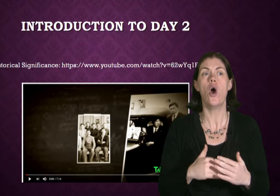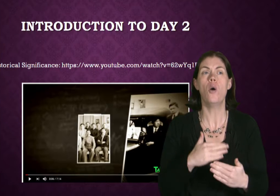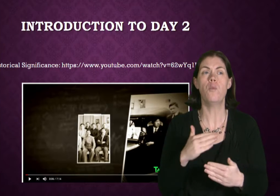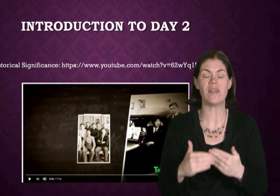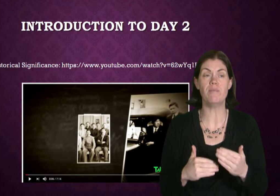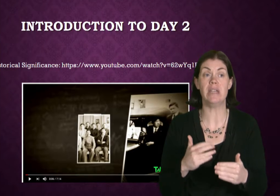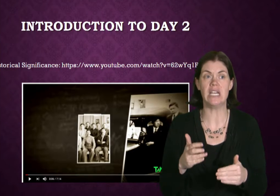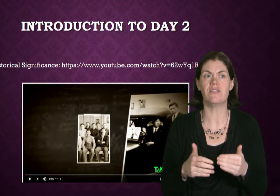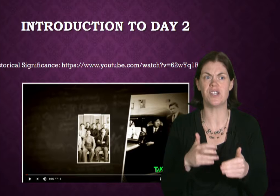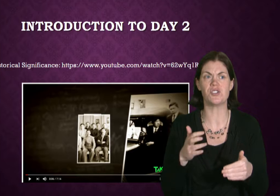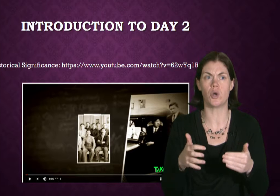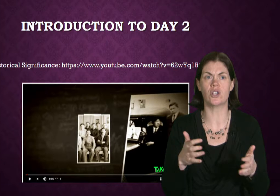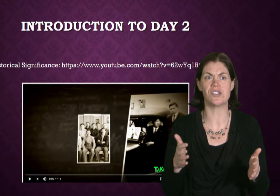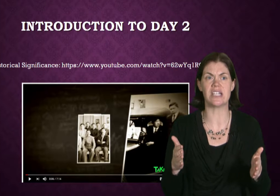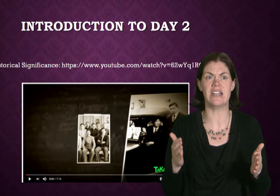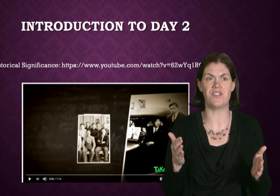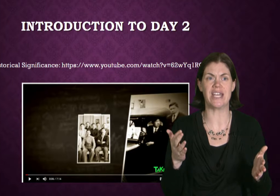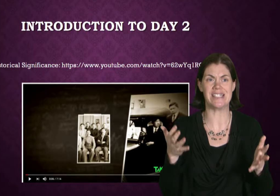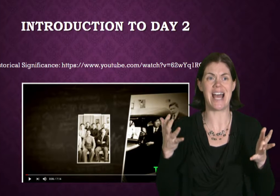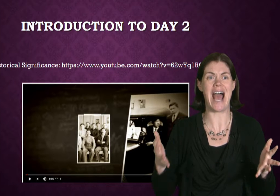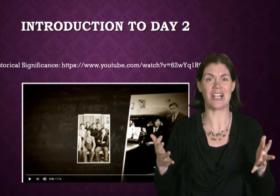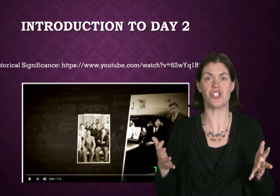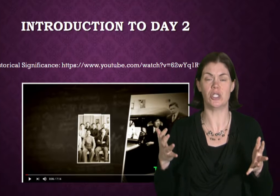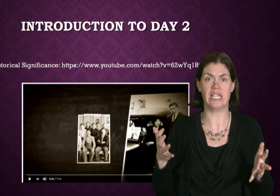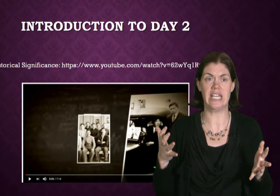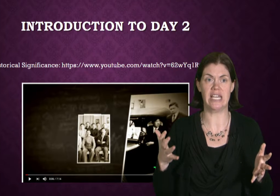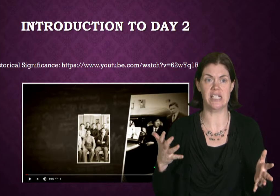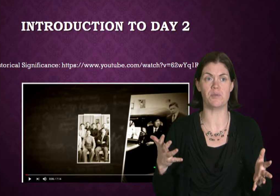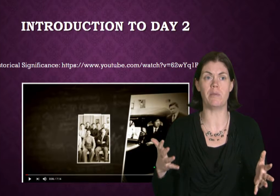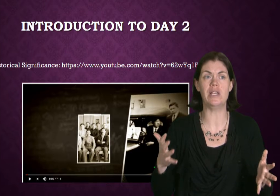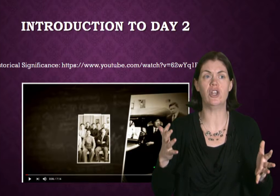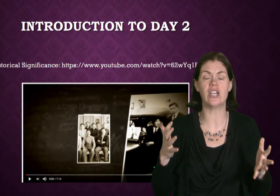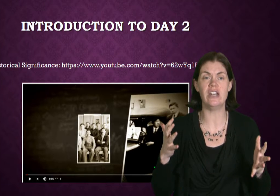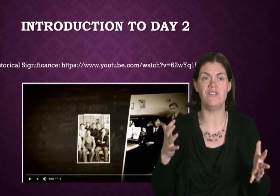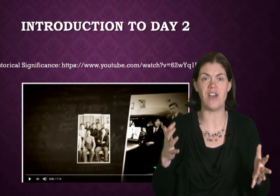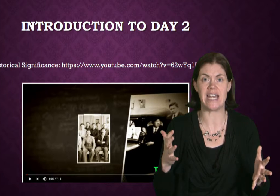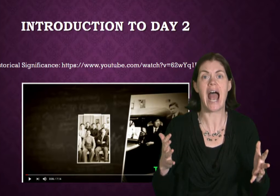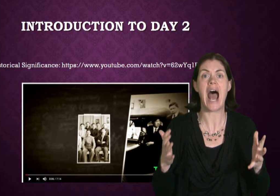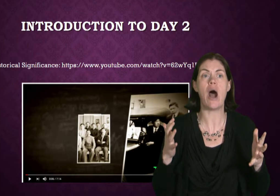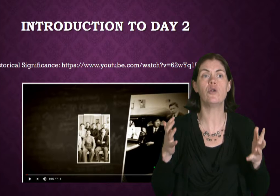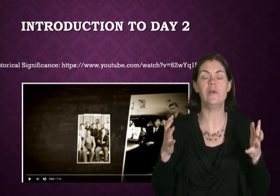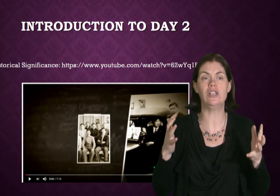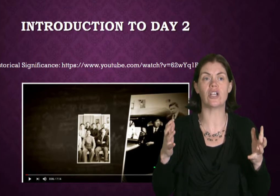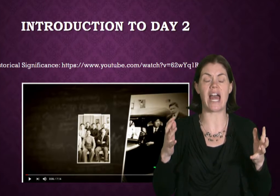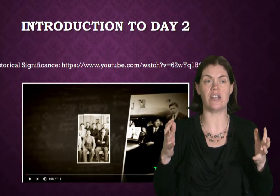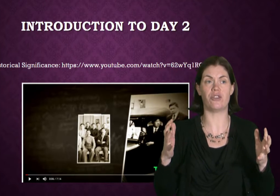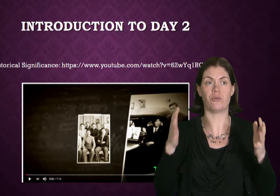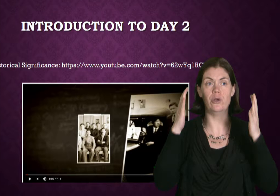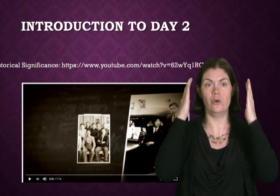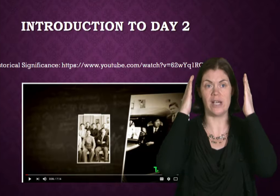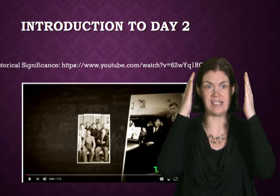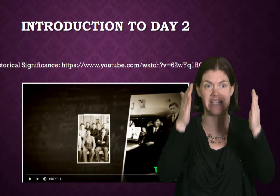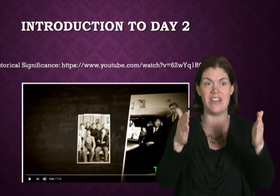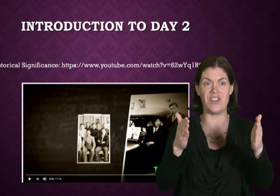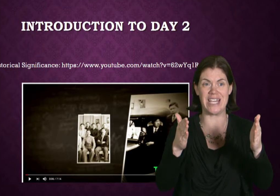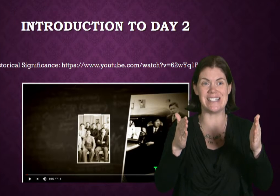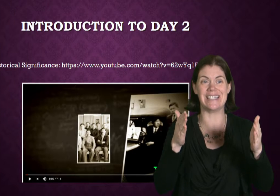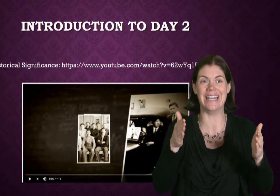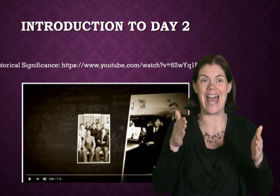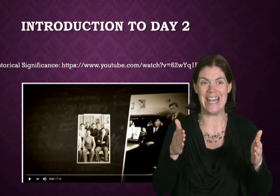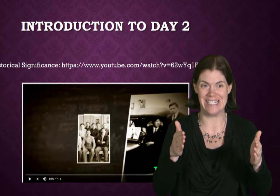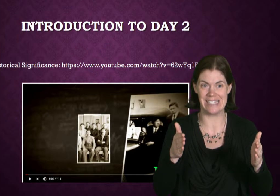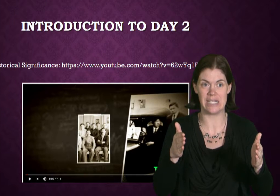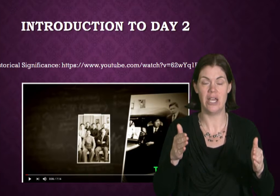understand what the meaning of historical significance actually is. When we look at an event, how do we look at it through a